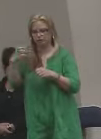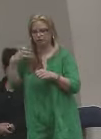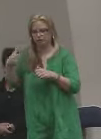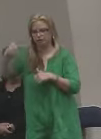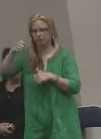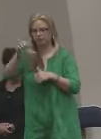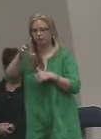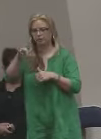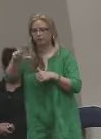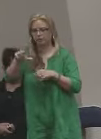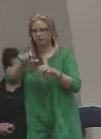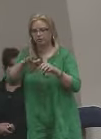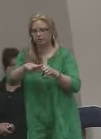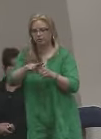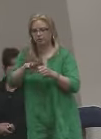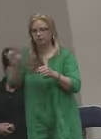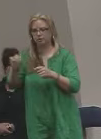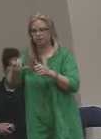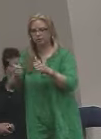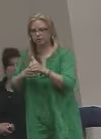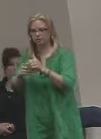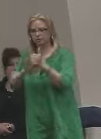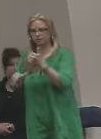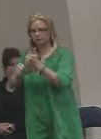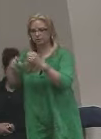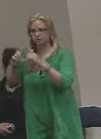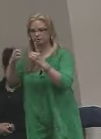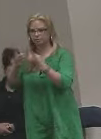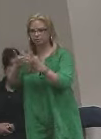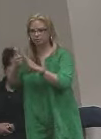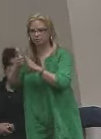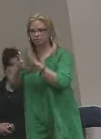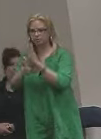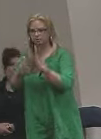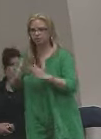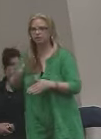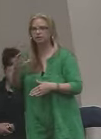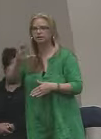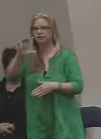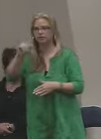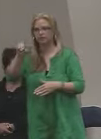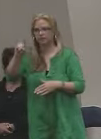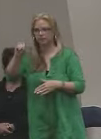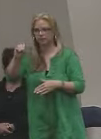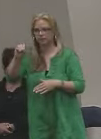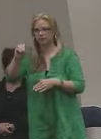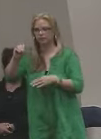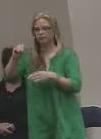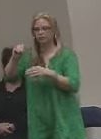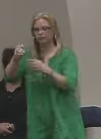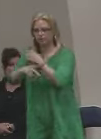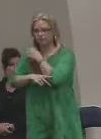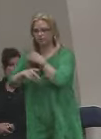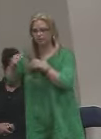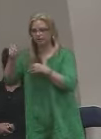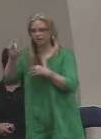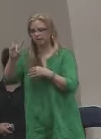was also first assistant district attorney in Caddo Parish under Paul Carmouche from 1983 to